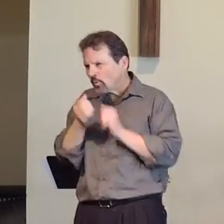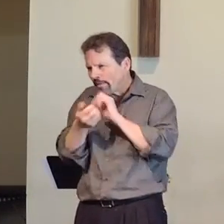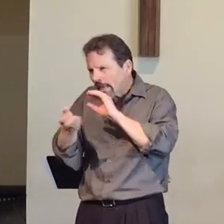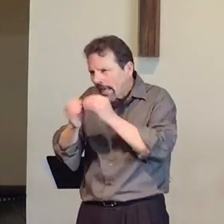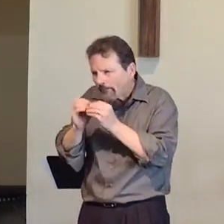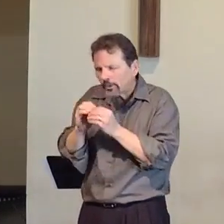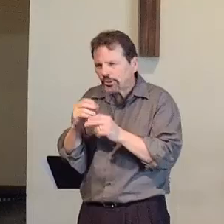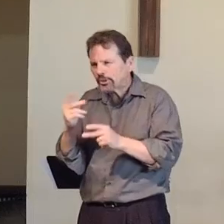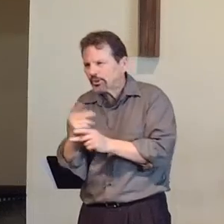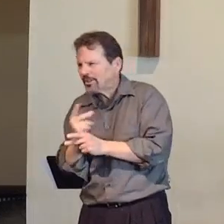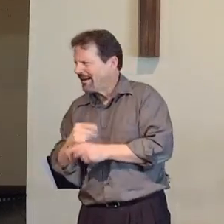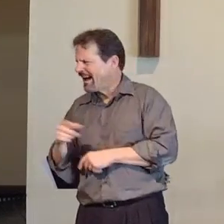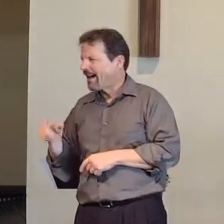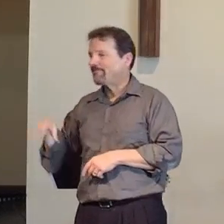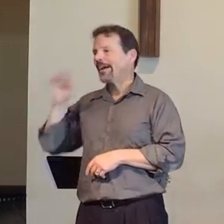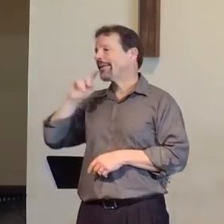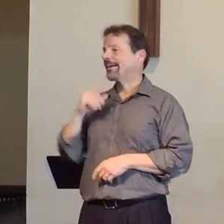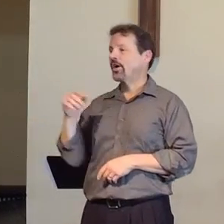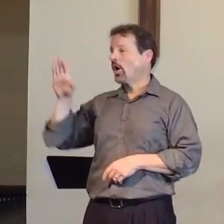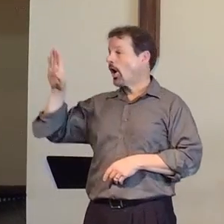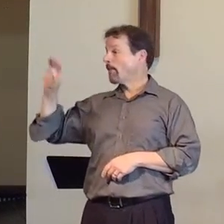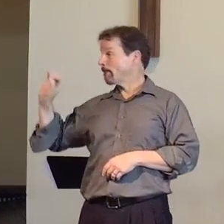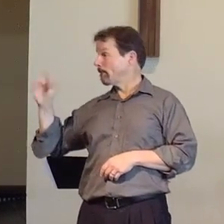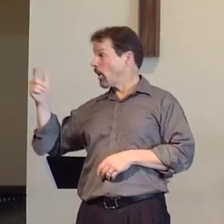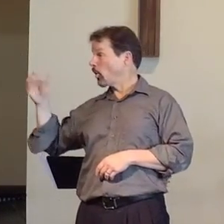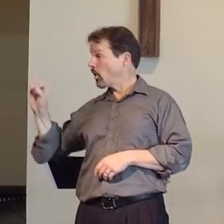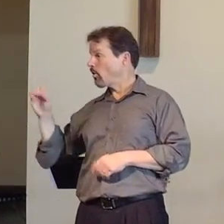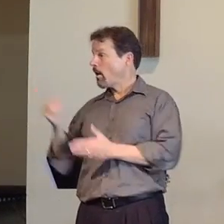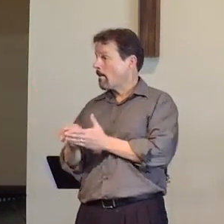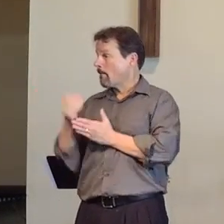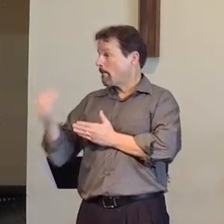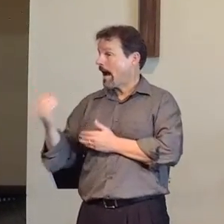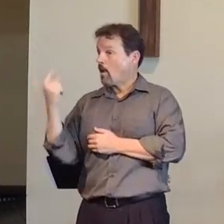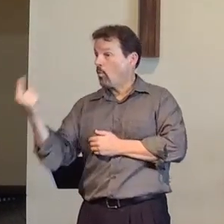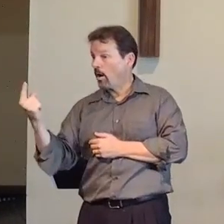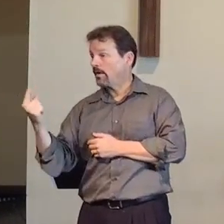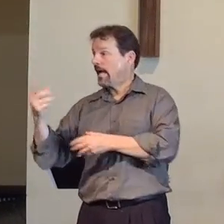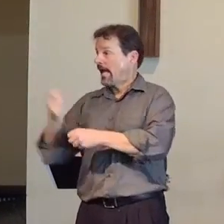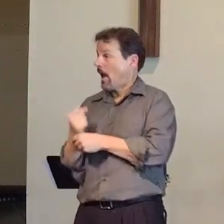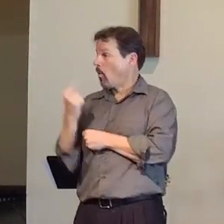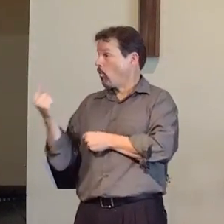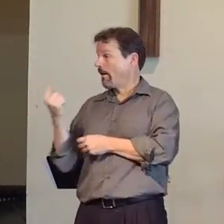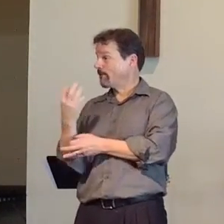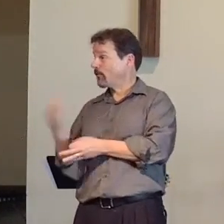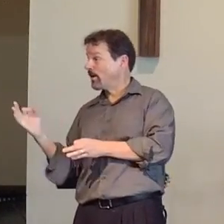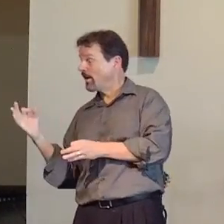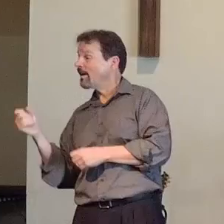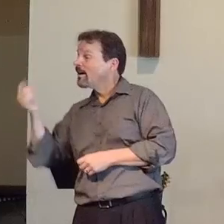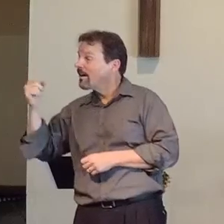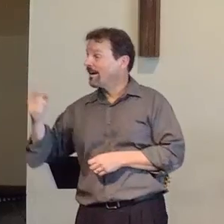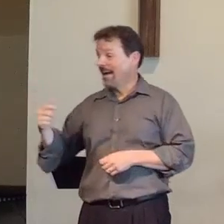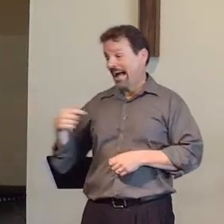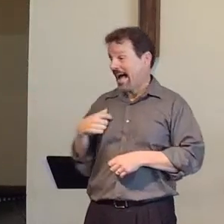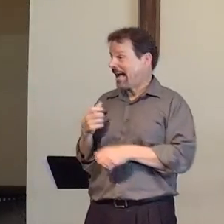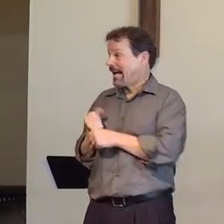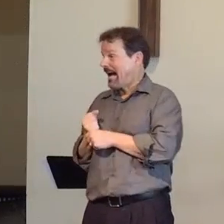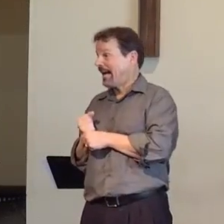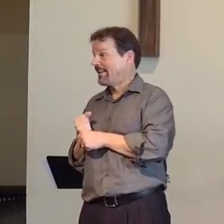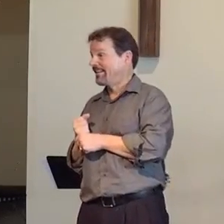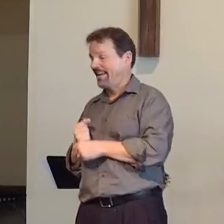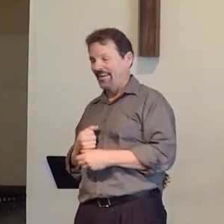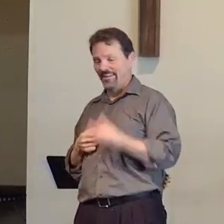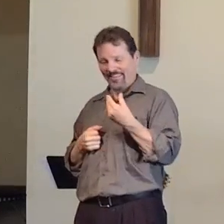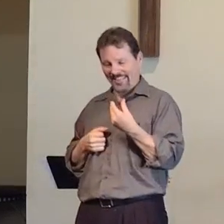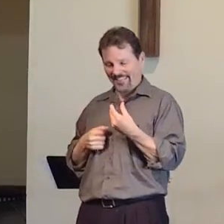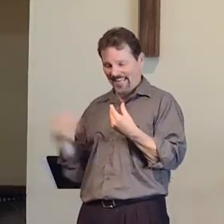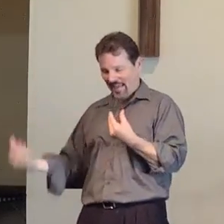those BOGOs, like, right, buy one, get one free. Like, I got the original and the sequel in one book,